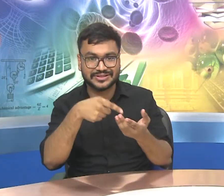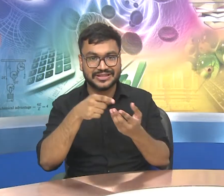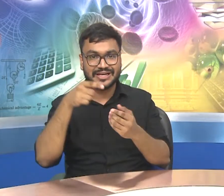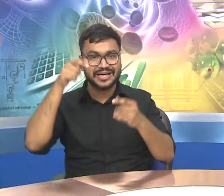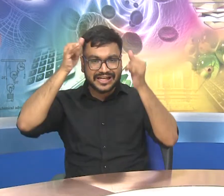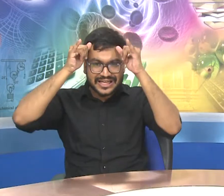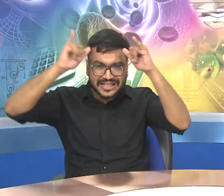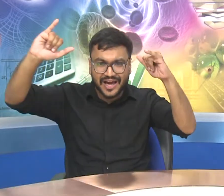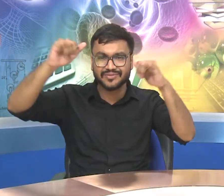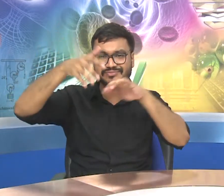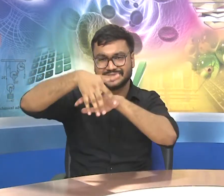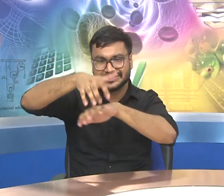respiration,